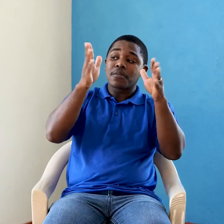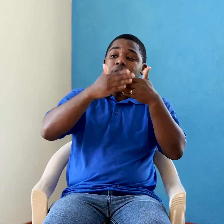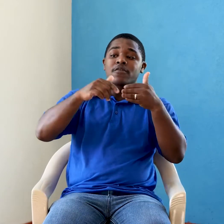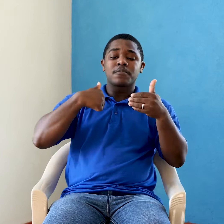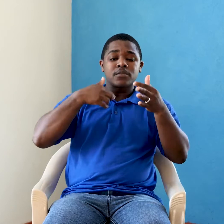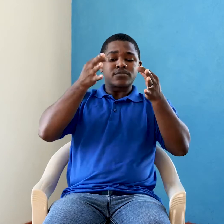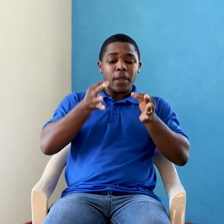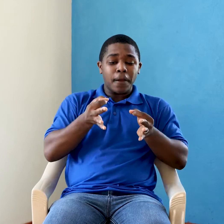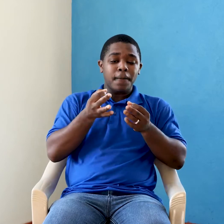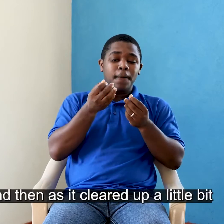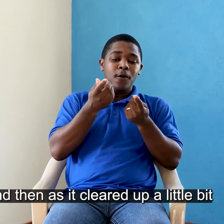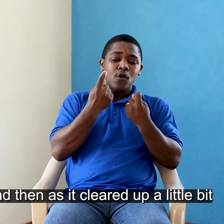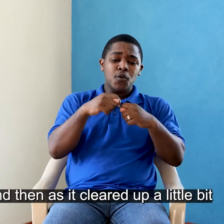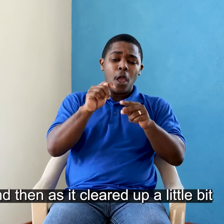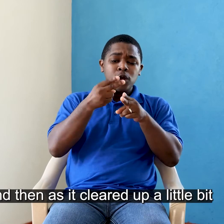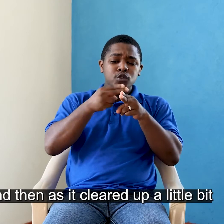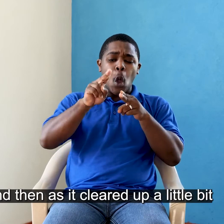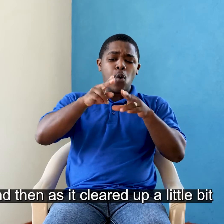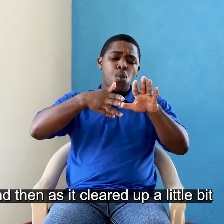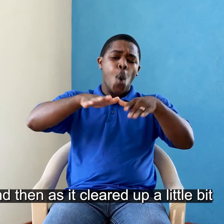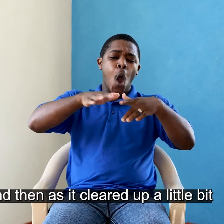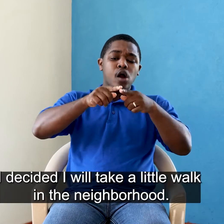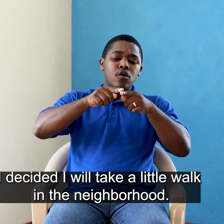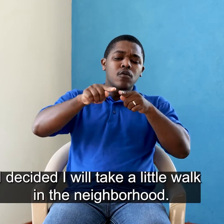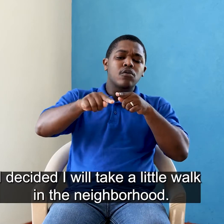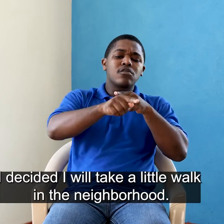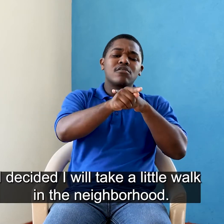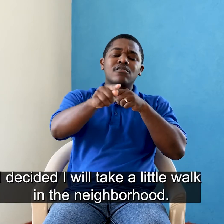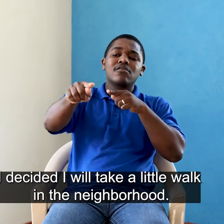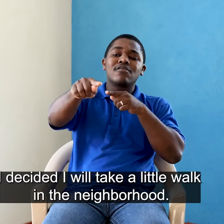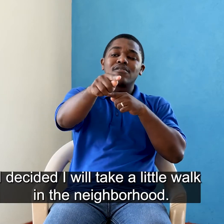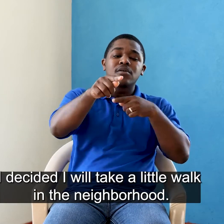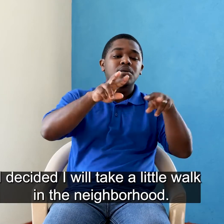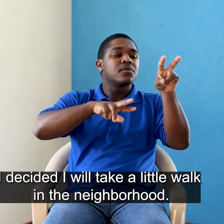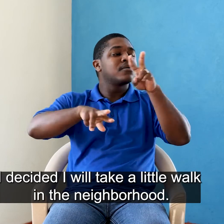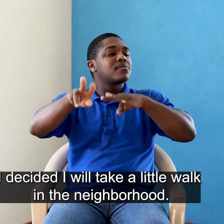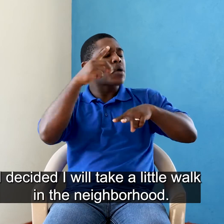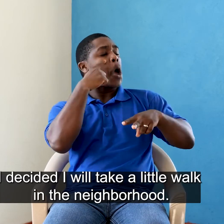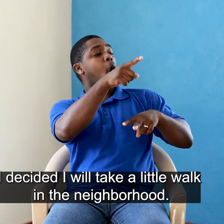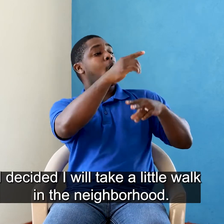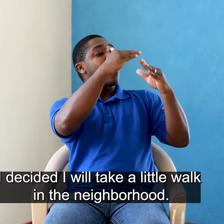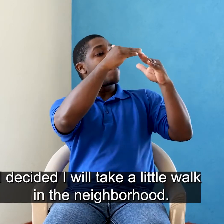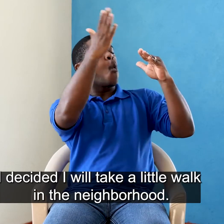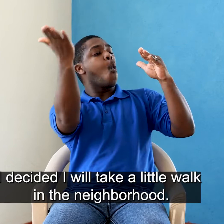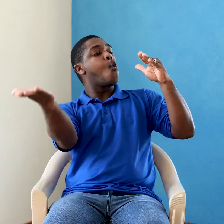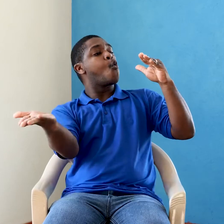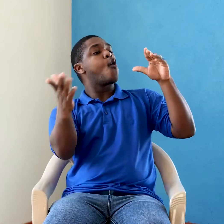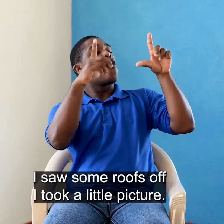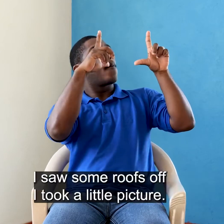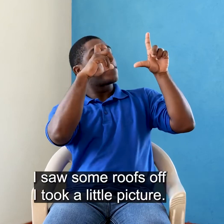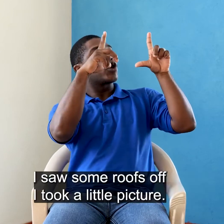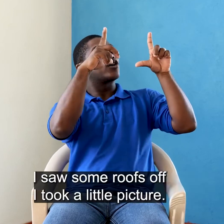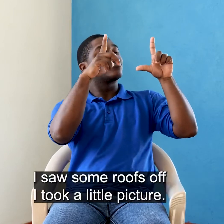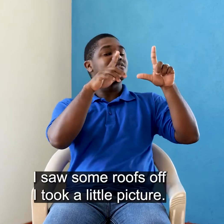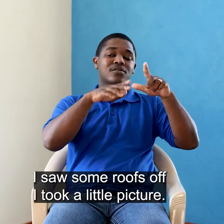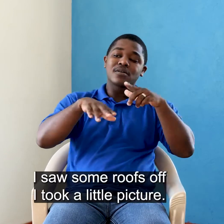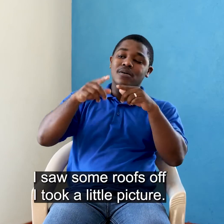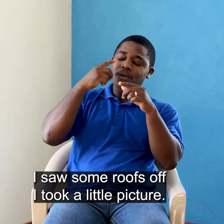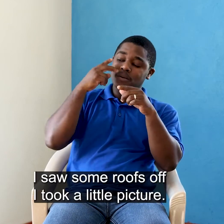experience. And then as it cleared up a little bit, I decided I'd take a little walk in the neighborhood. I saw some roofs off, I took a